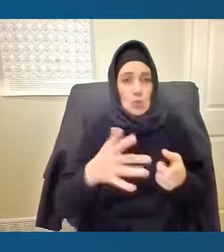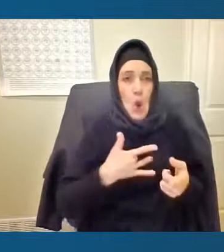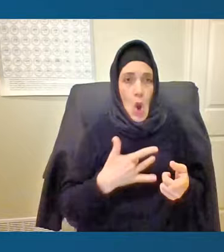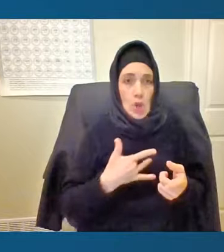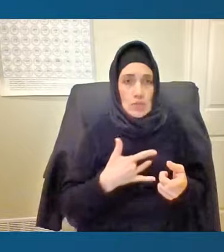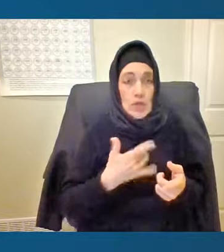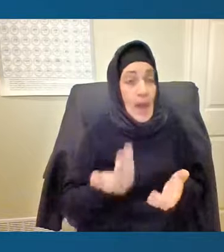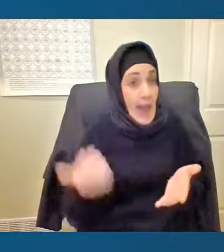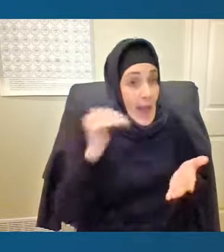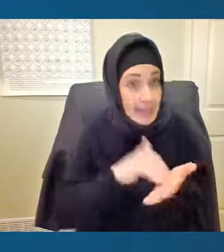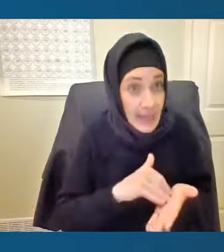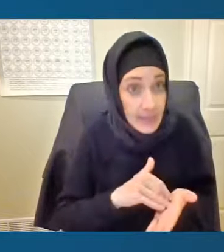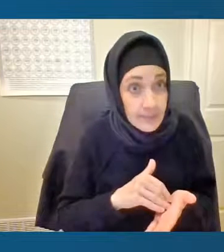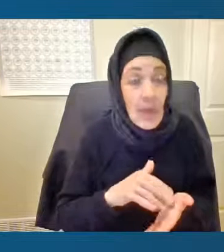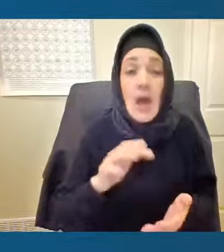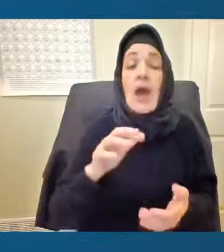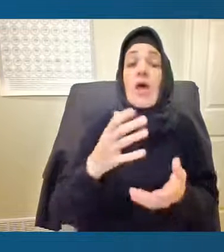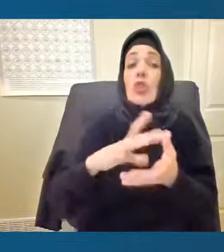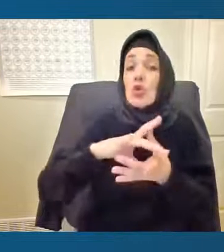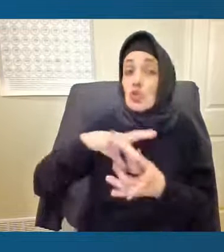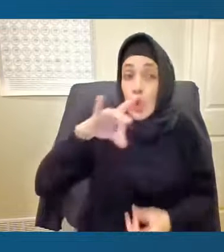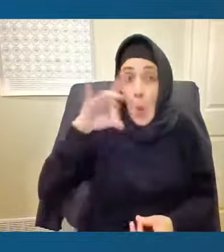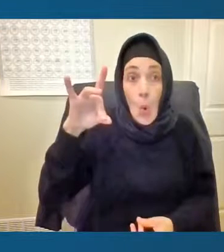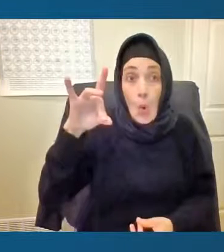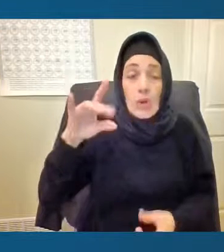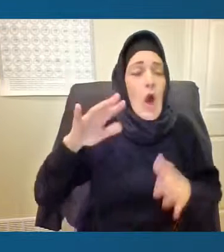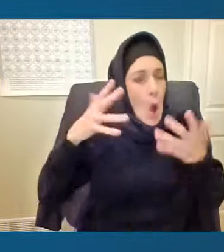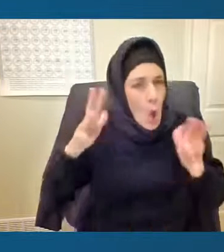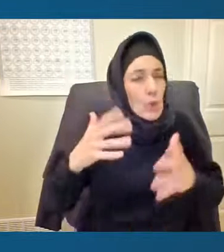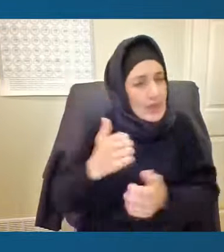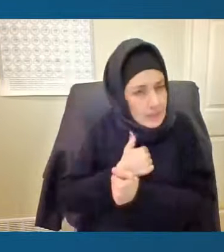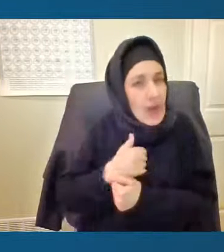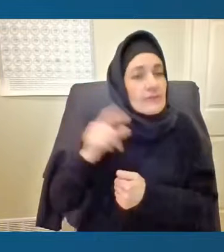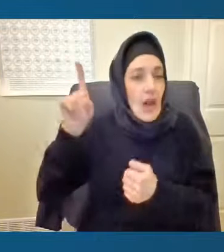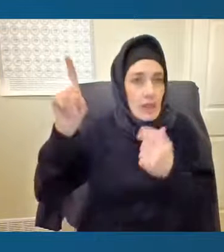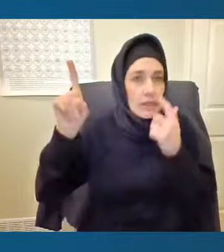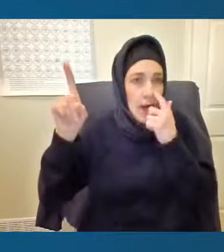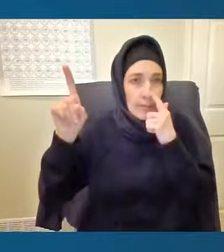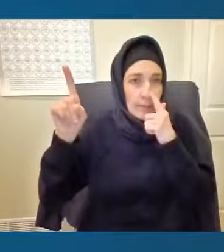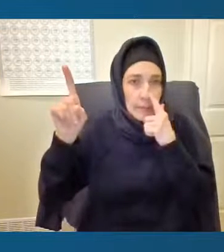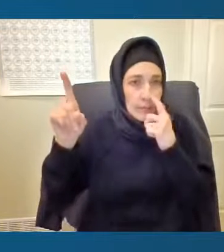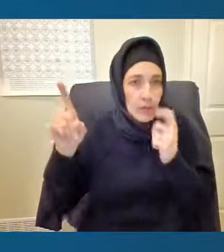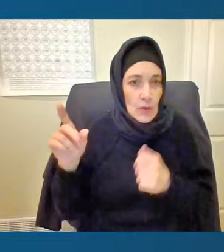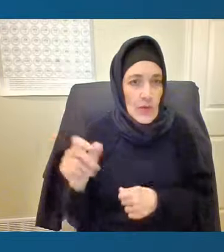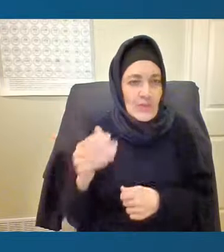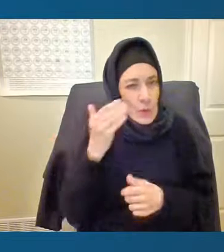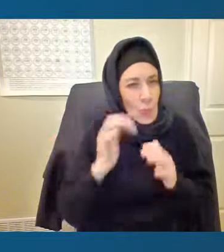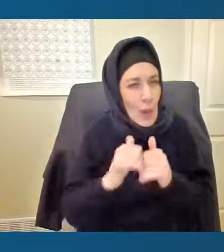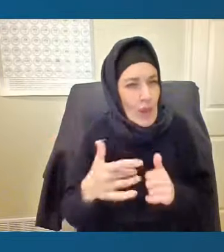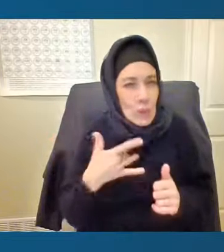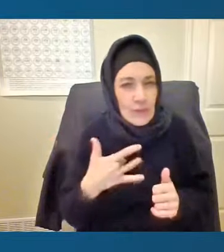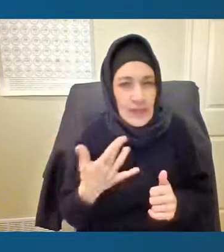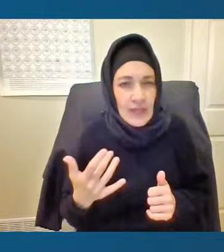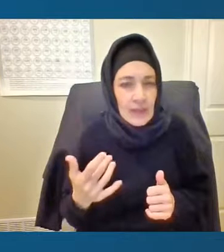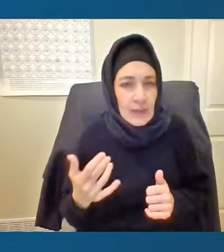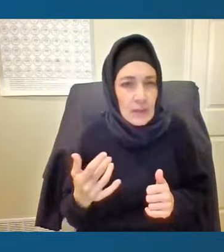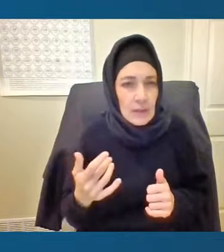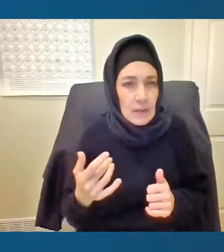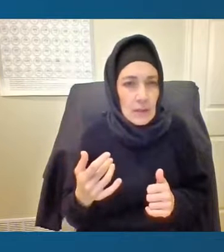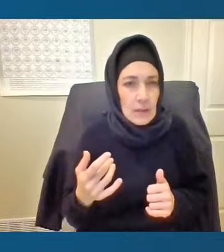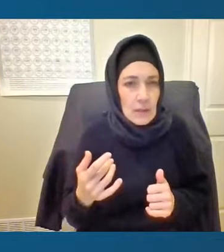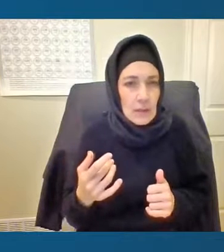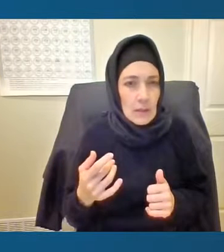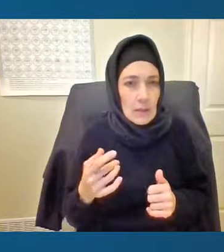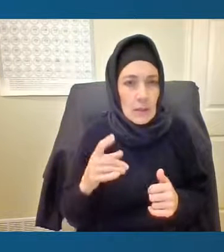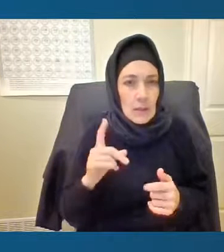already loves Allah. You know how you feel, subhanAllah, you get that fajr in? You know what I mean? You know that day where you get the fajr in